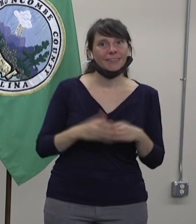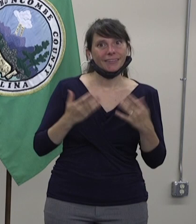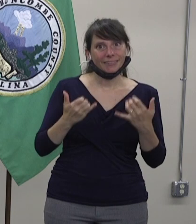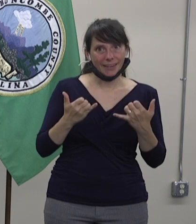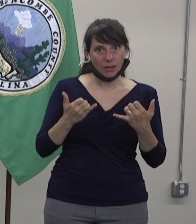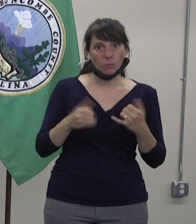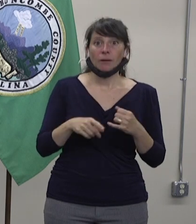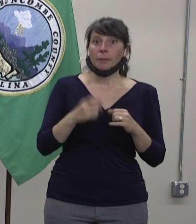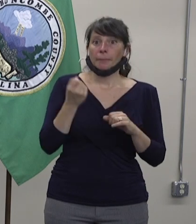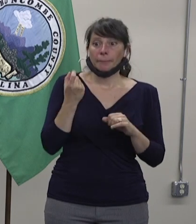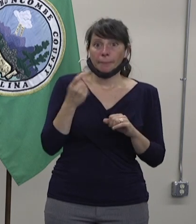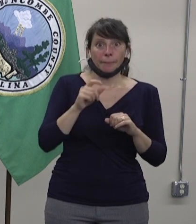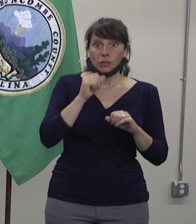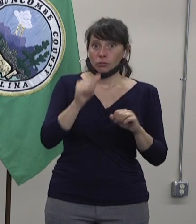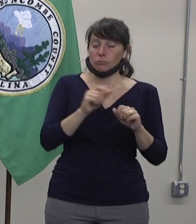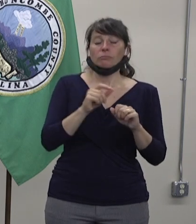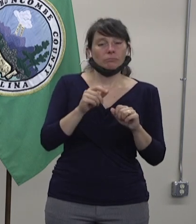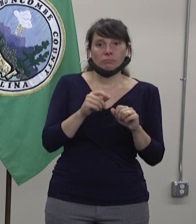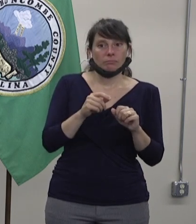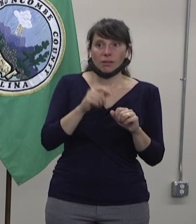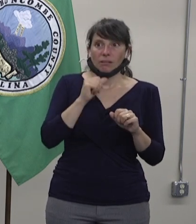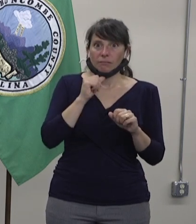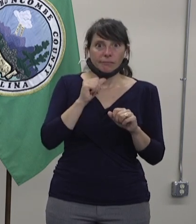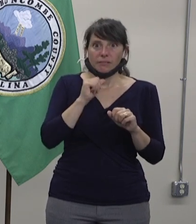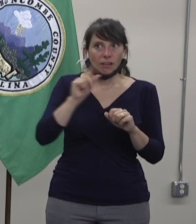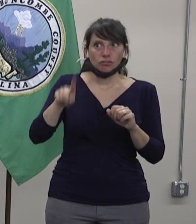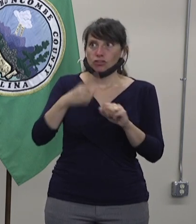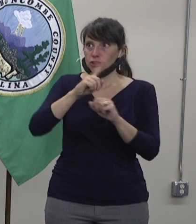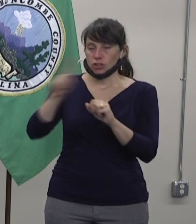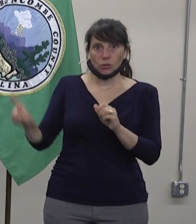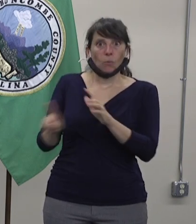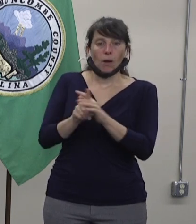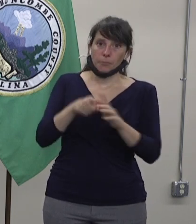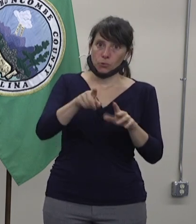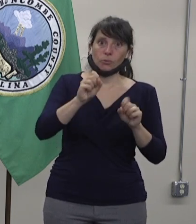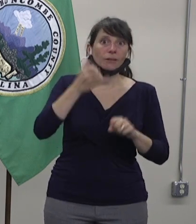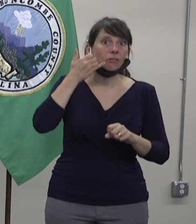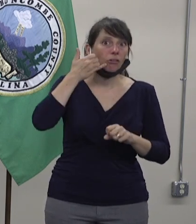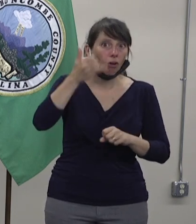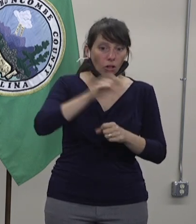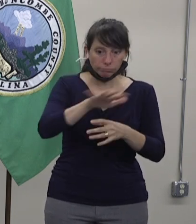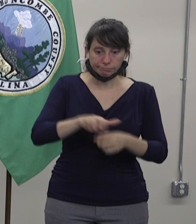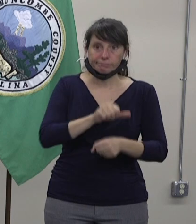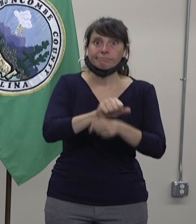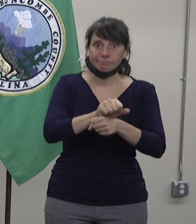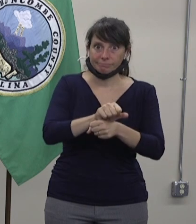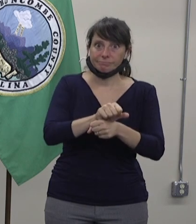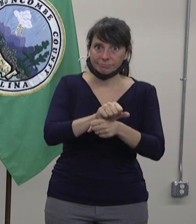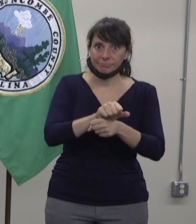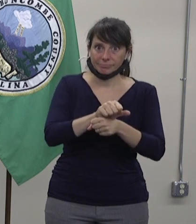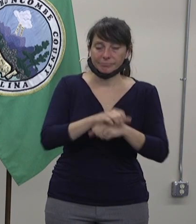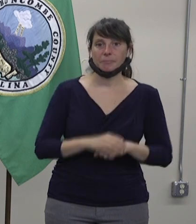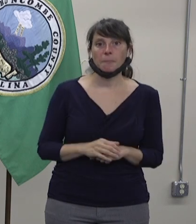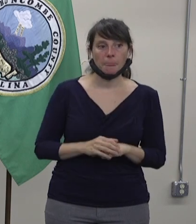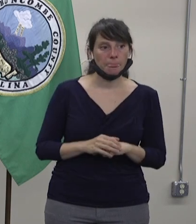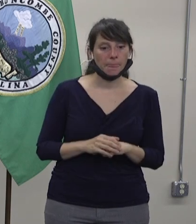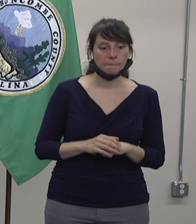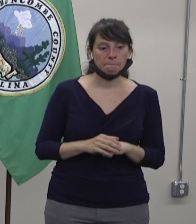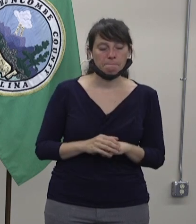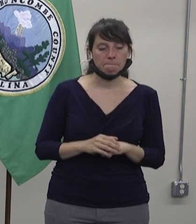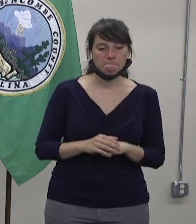to be registered and scheduled for testing in advance. This new process allows people to schedule their